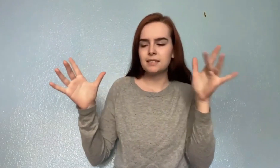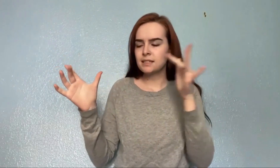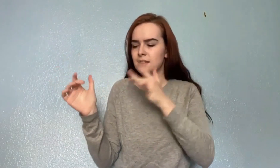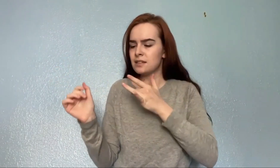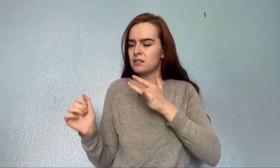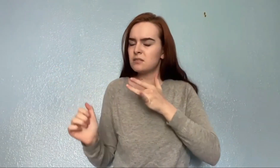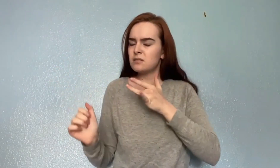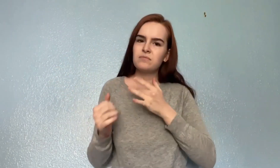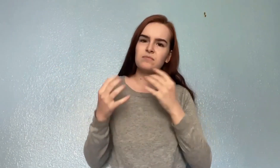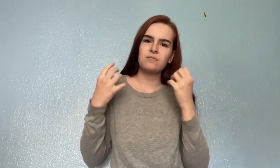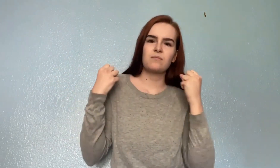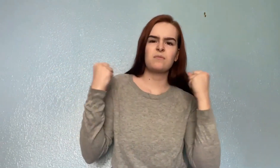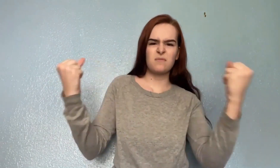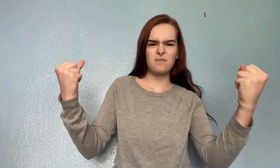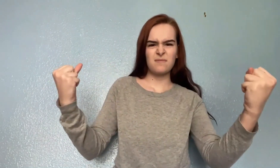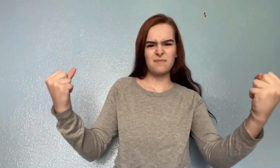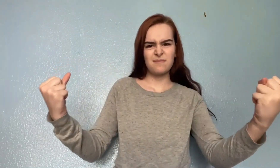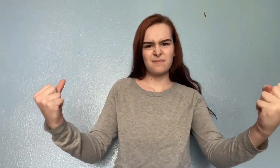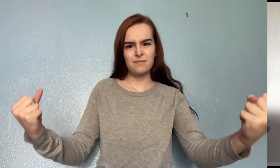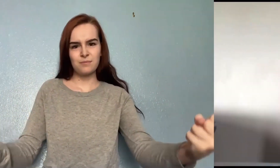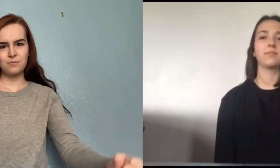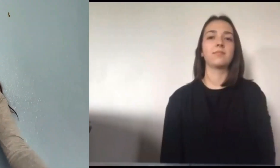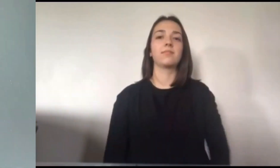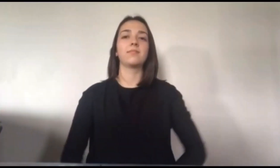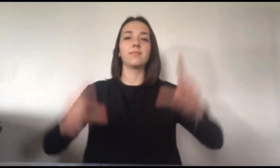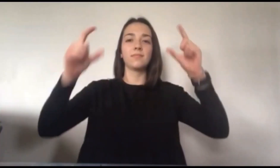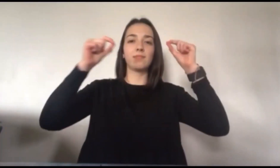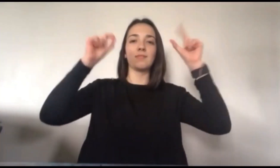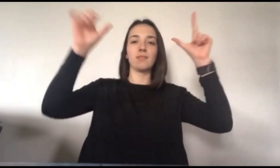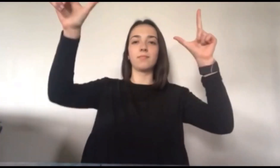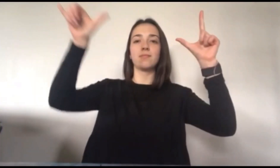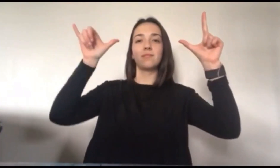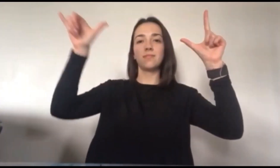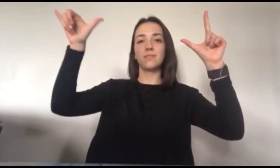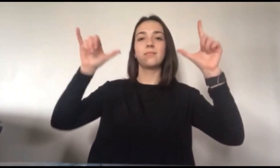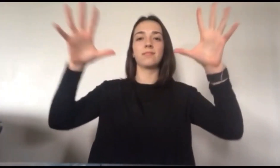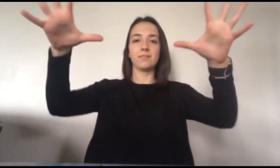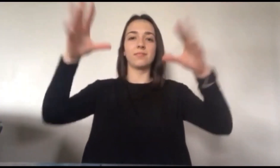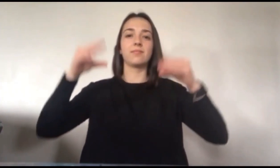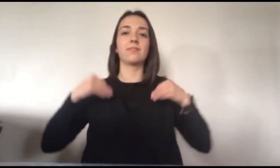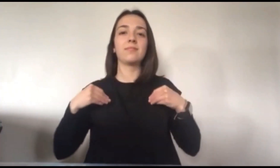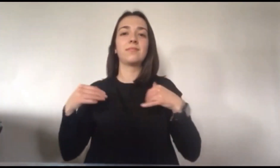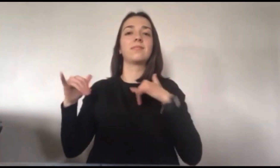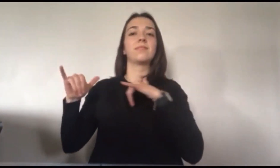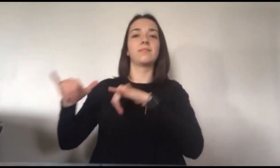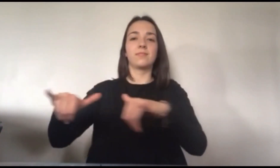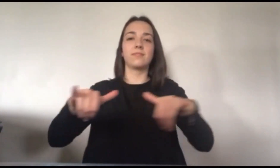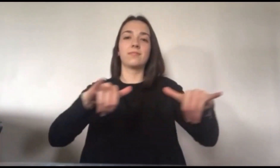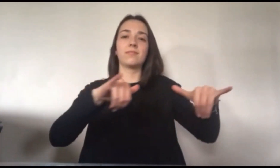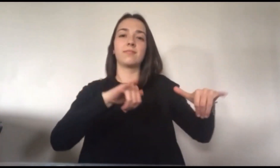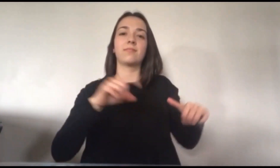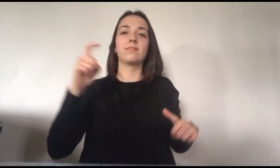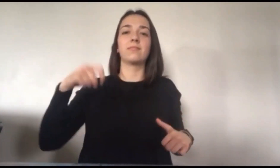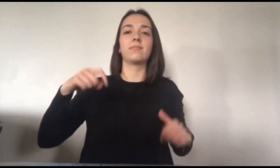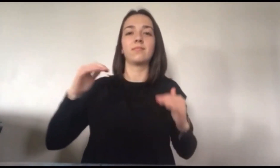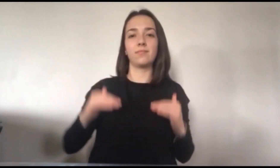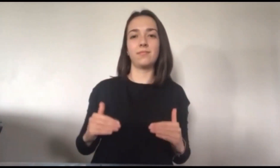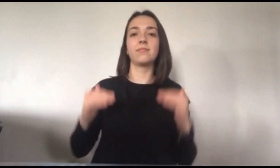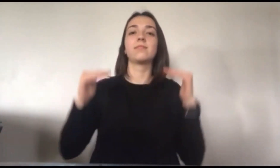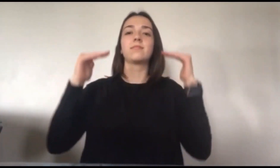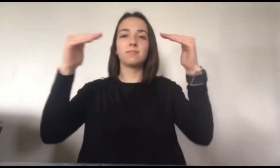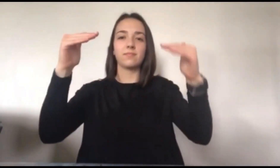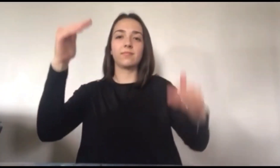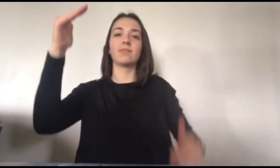away. The part of you has got a dollar chain. In the morning you gon' need an answer. Ain't nobody